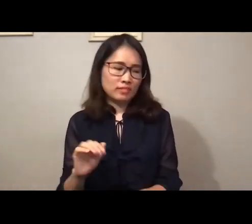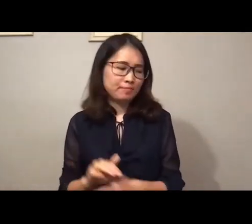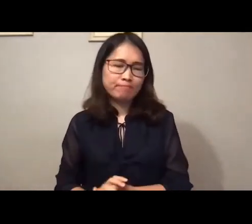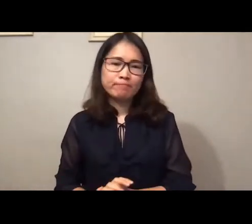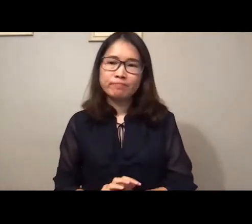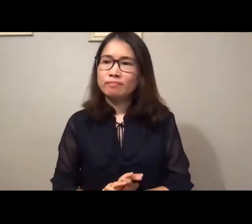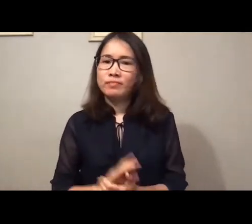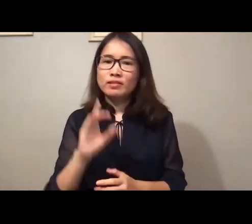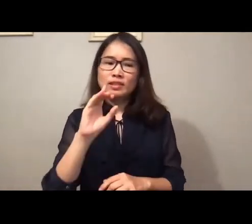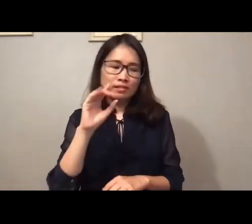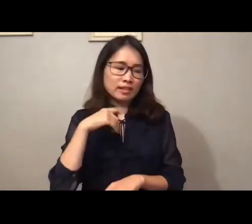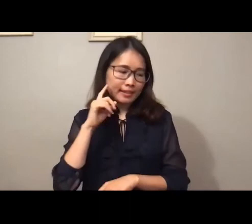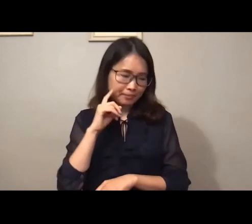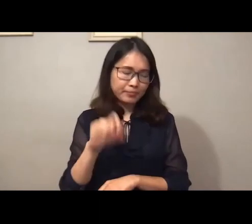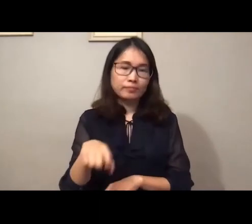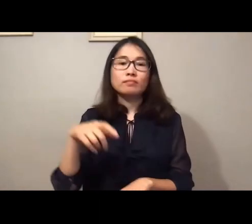educated.